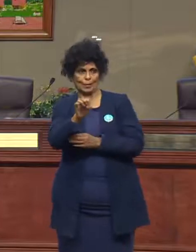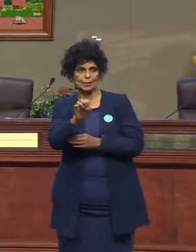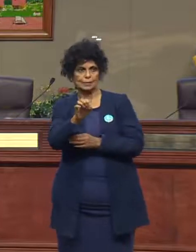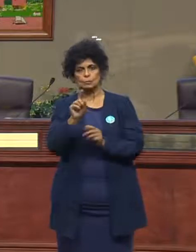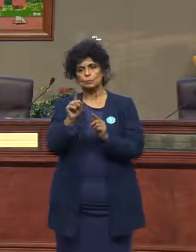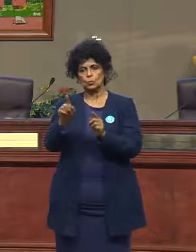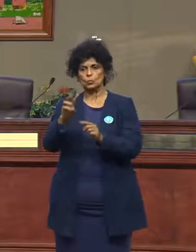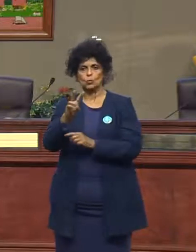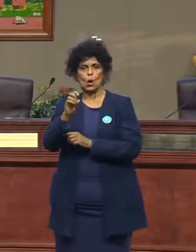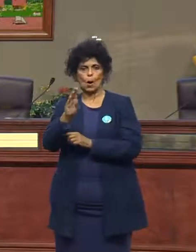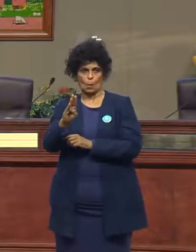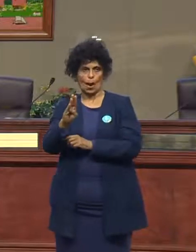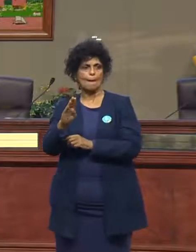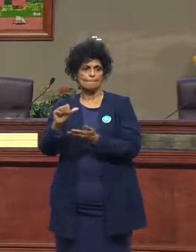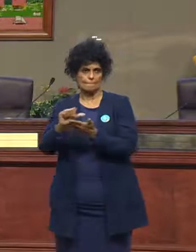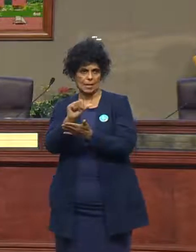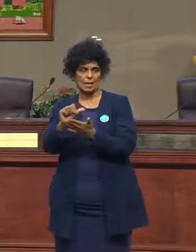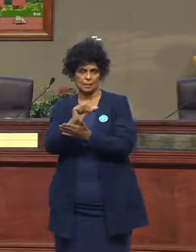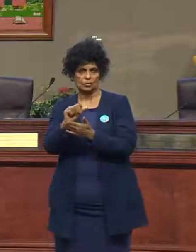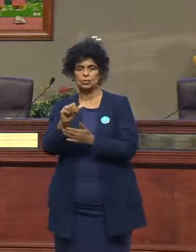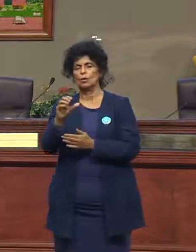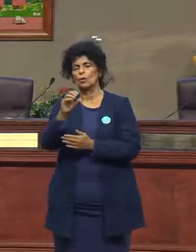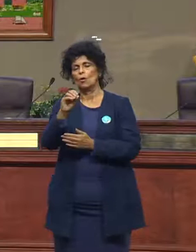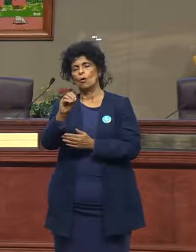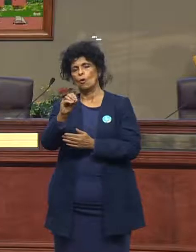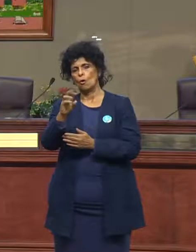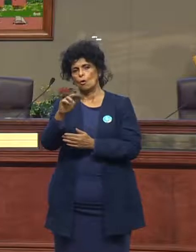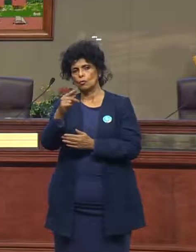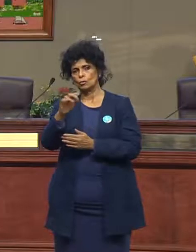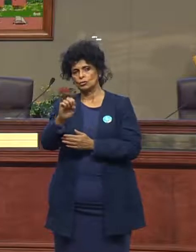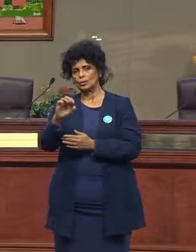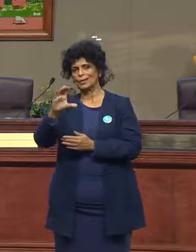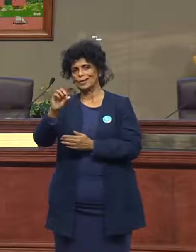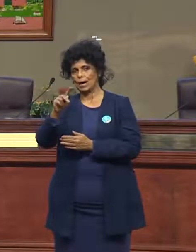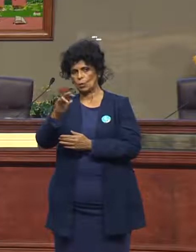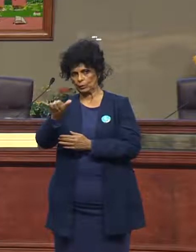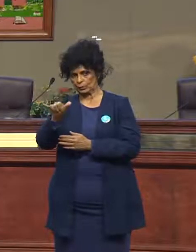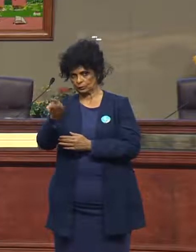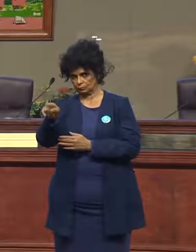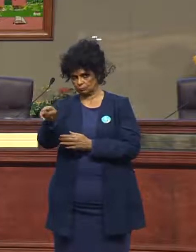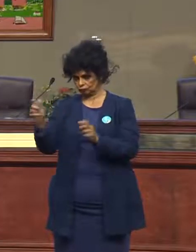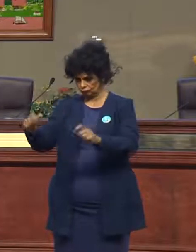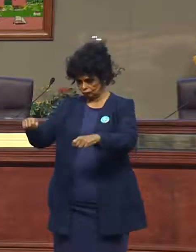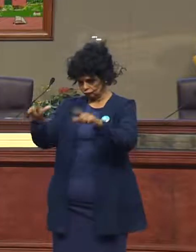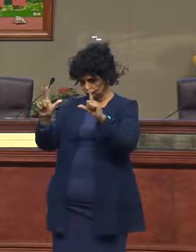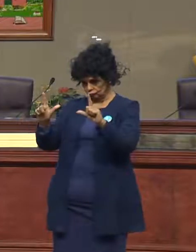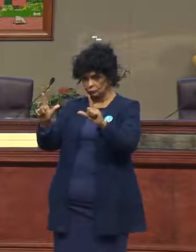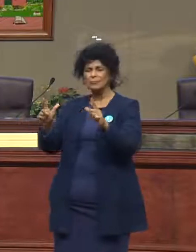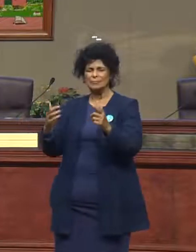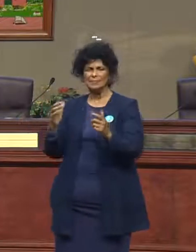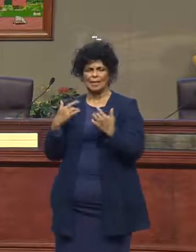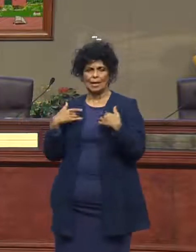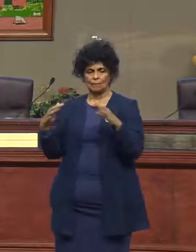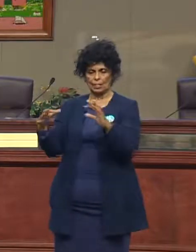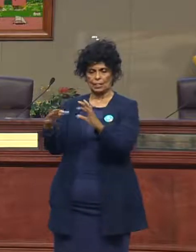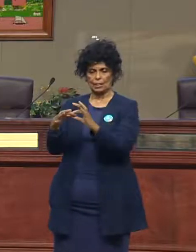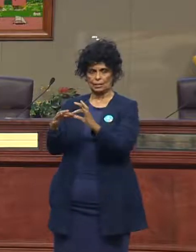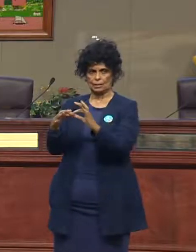the health department at Orange County. There is going to be a link. We are looking for individuals that